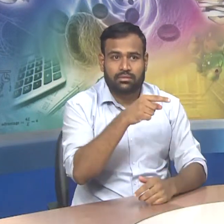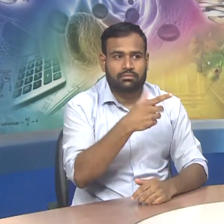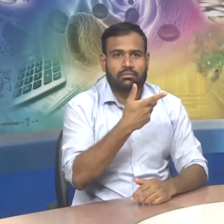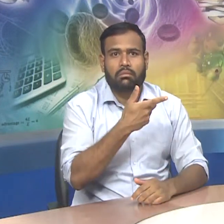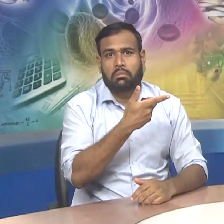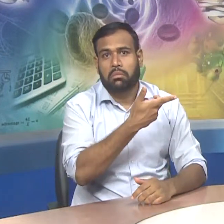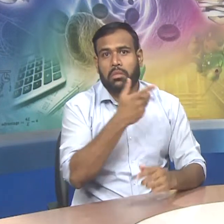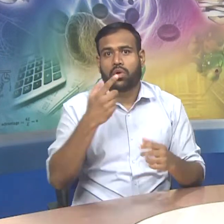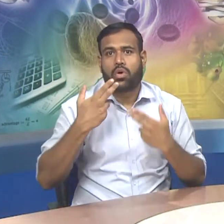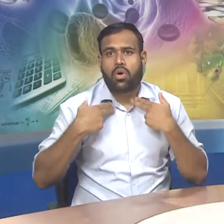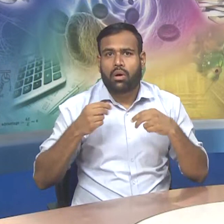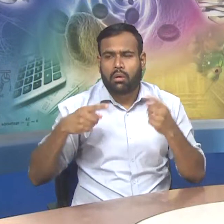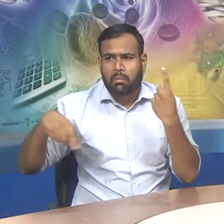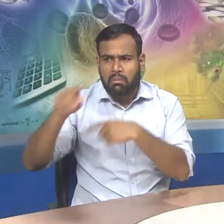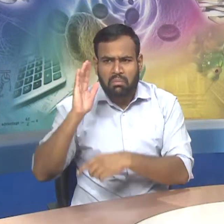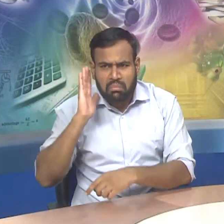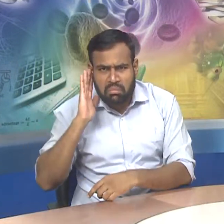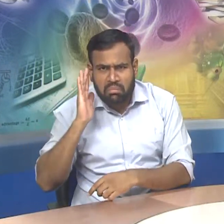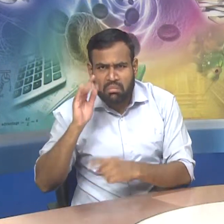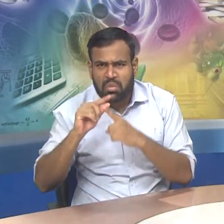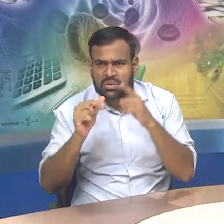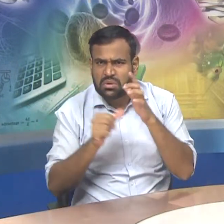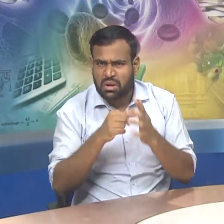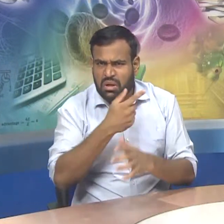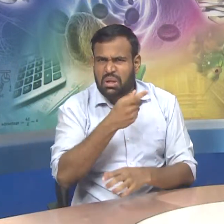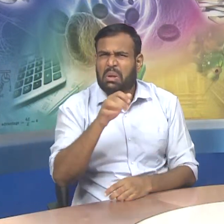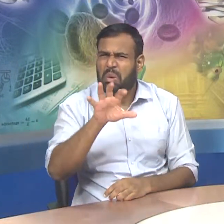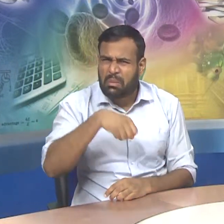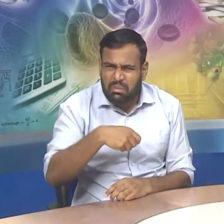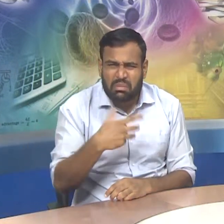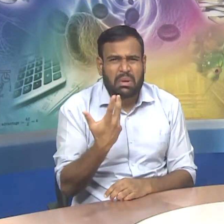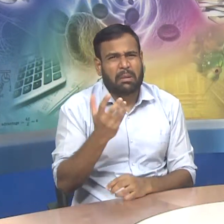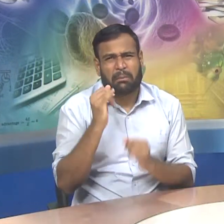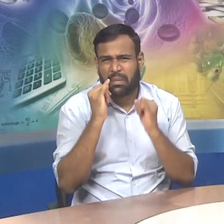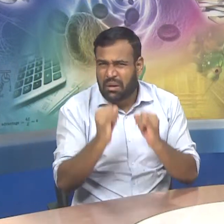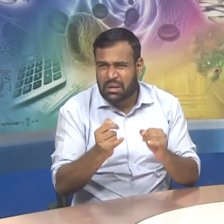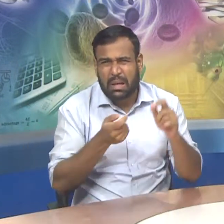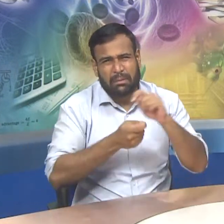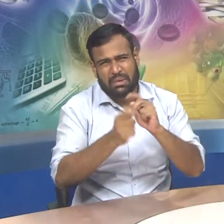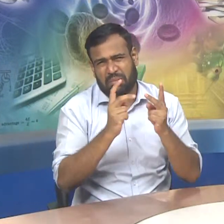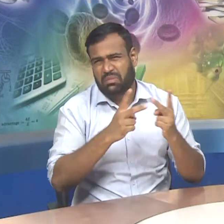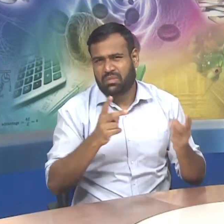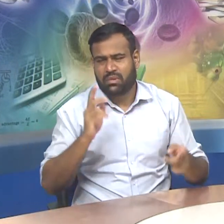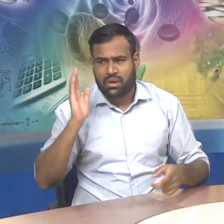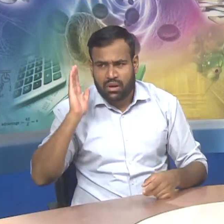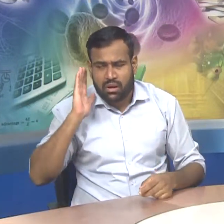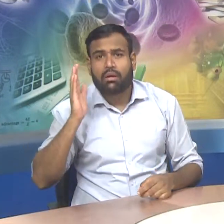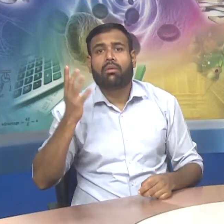Also, the president cannot be asked to be present in any court of law during his tenure.